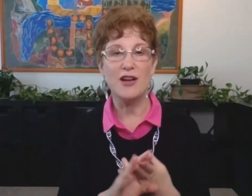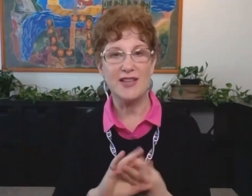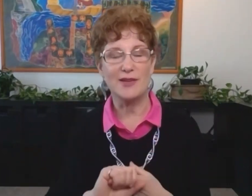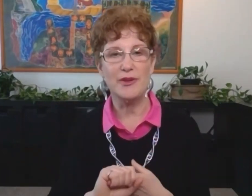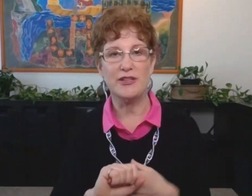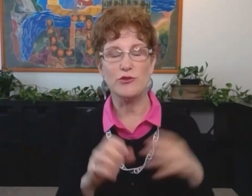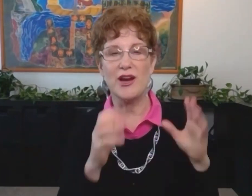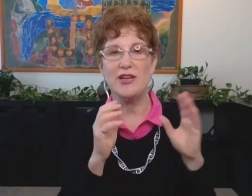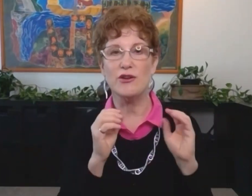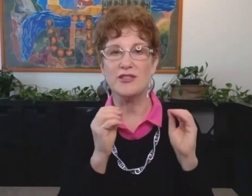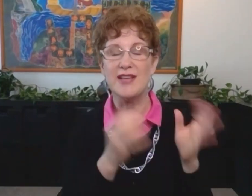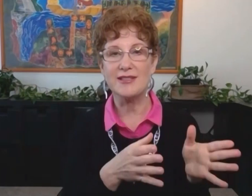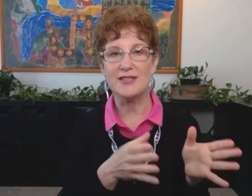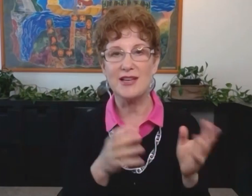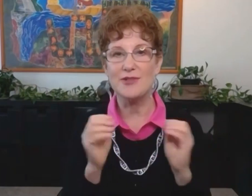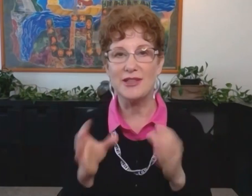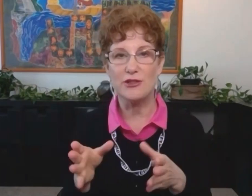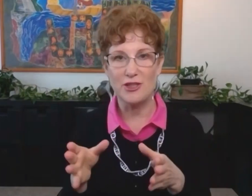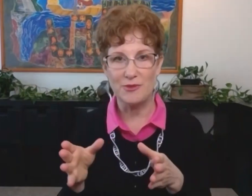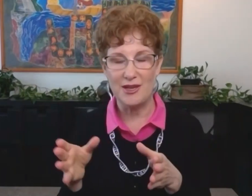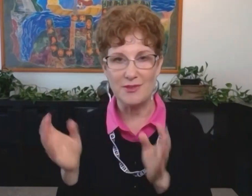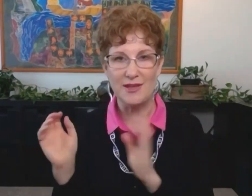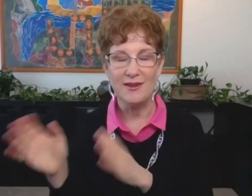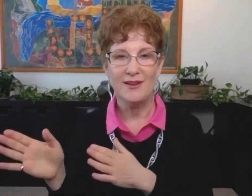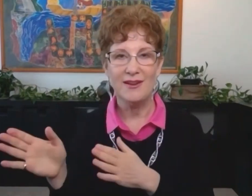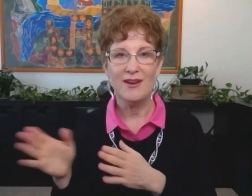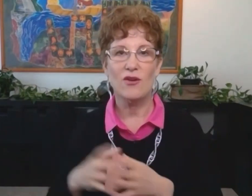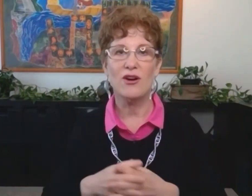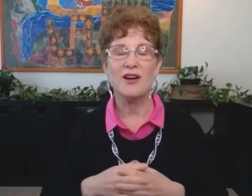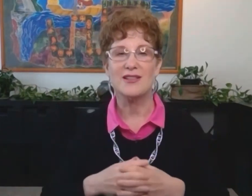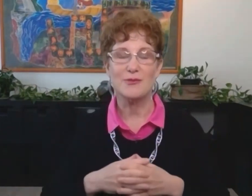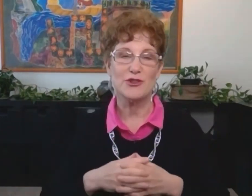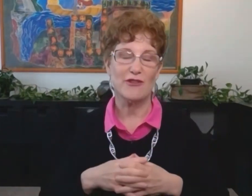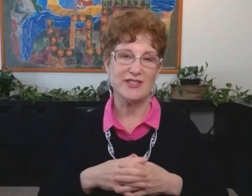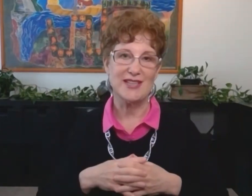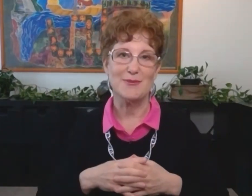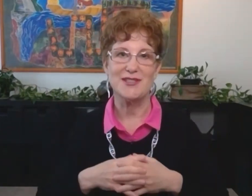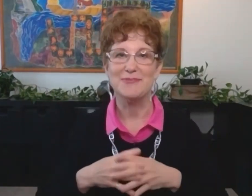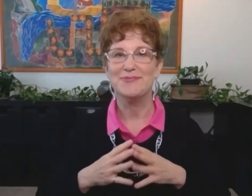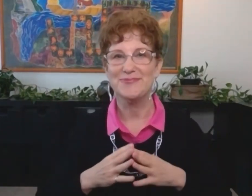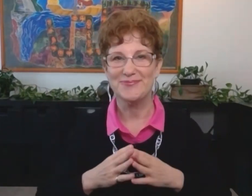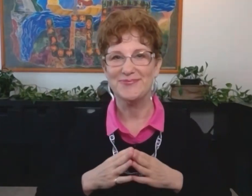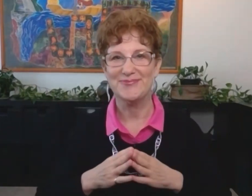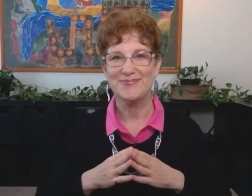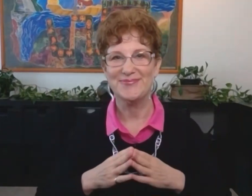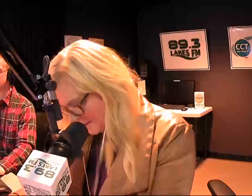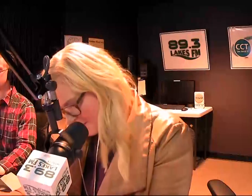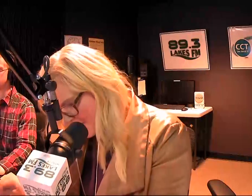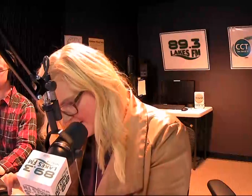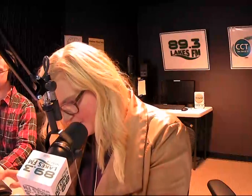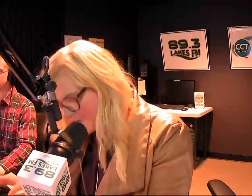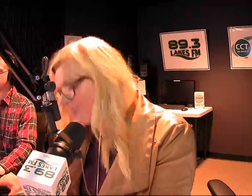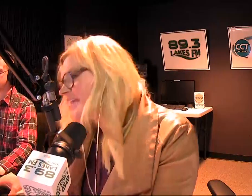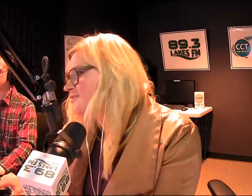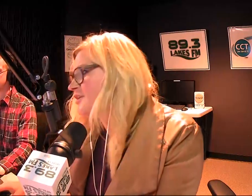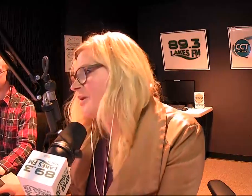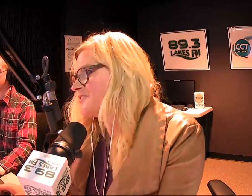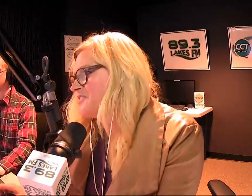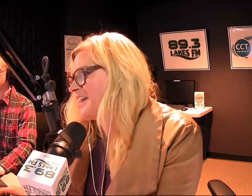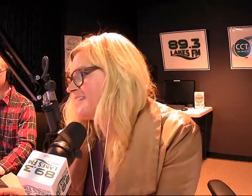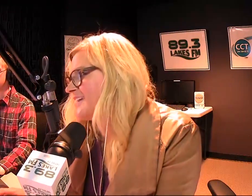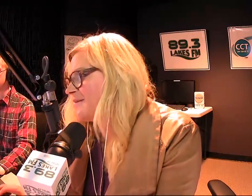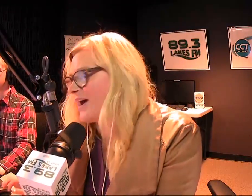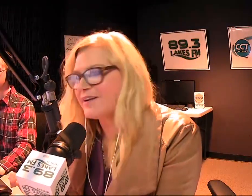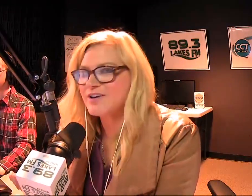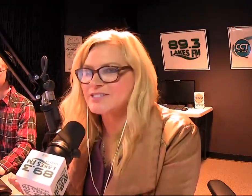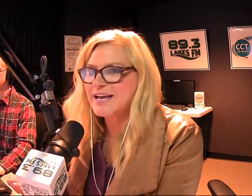and you can contact me to train your sales teams, leadership teams, or customer service teams. Monica, thank you so